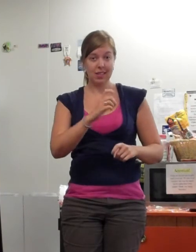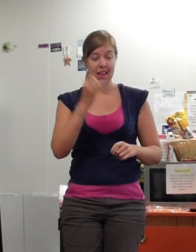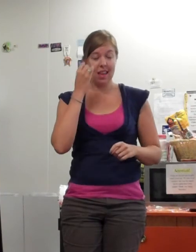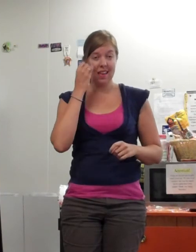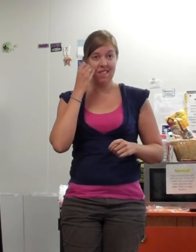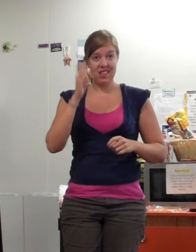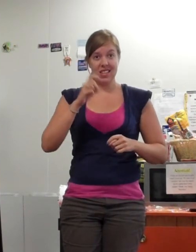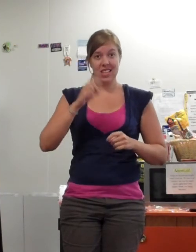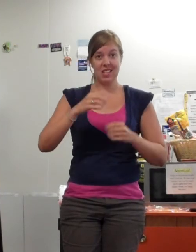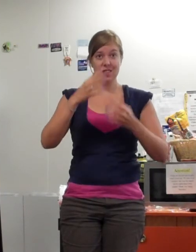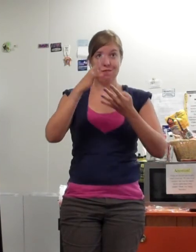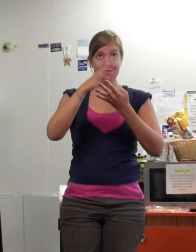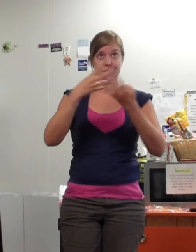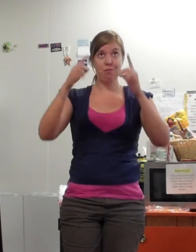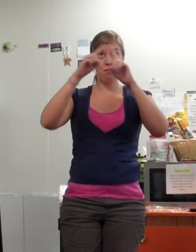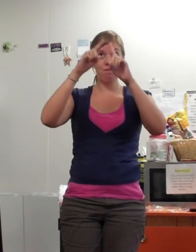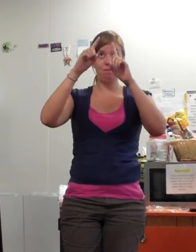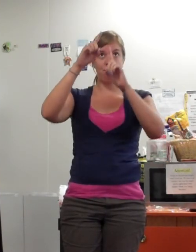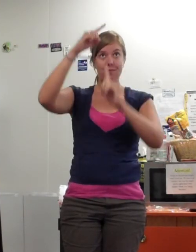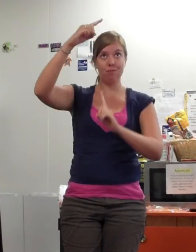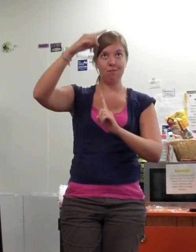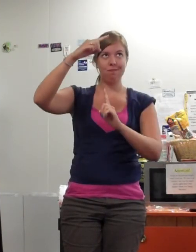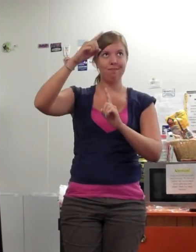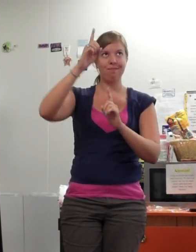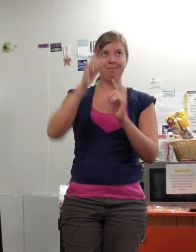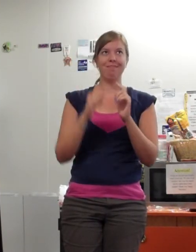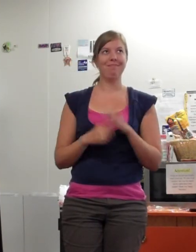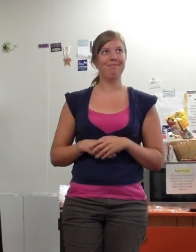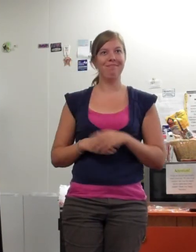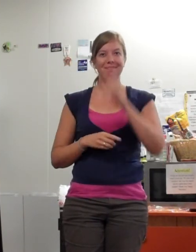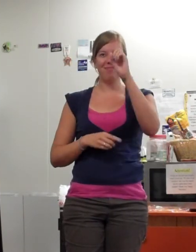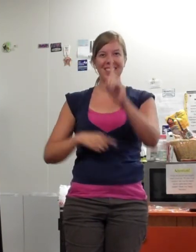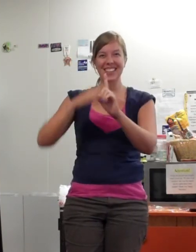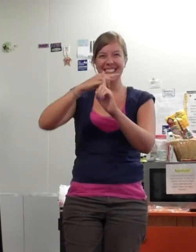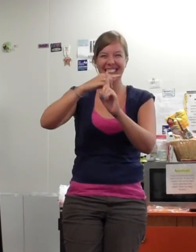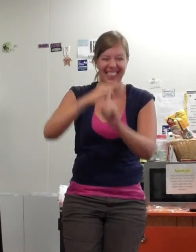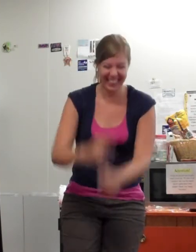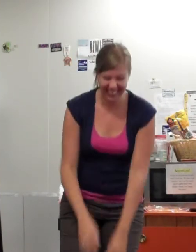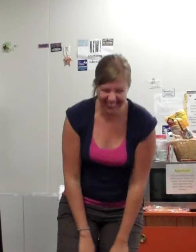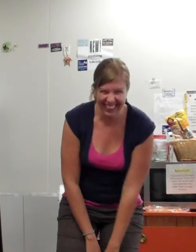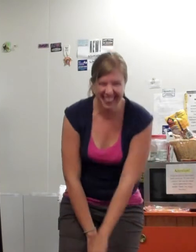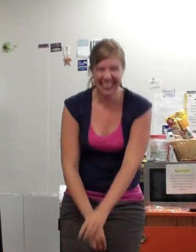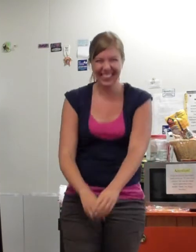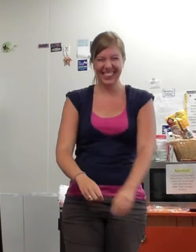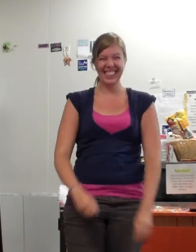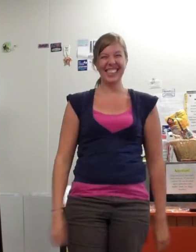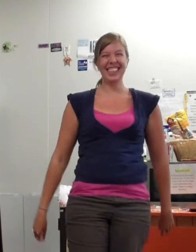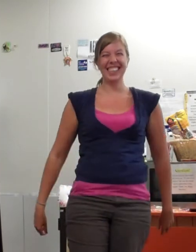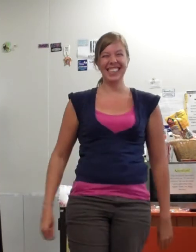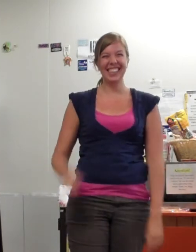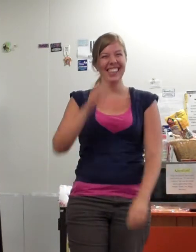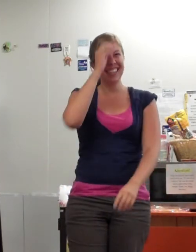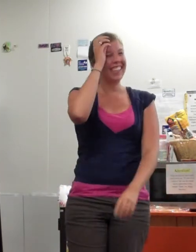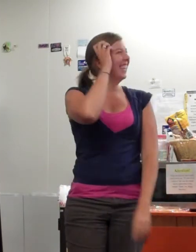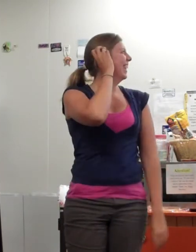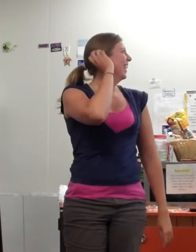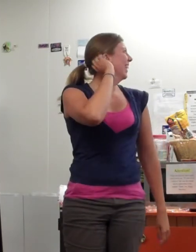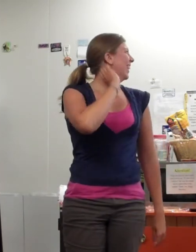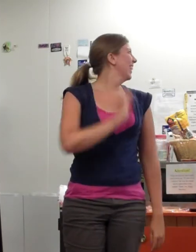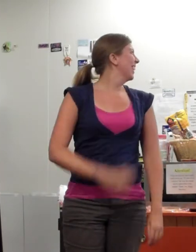x-intercepts. So it's kind of a long mess, but you guys will get better at it, especially once you memorize the formula. But again, please be really, really careful with